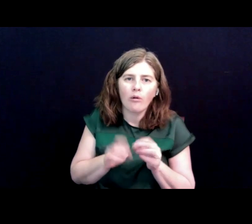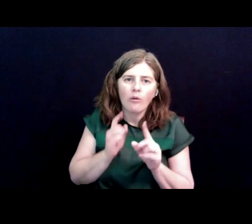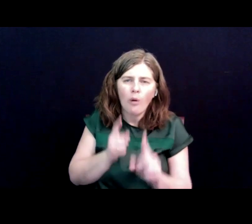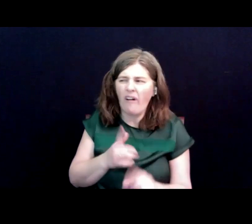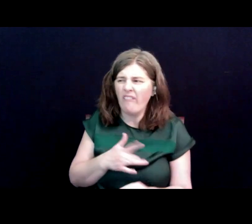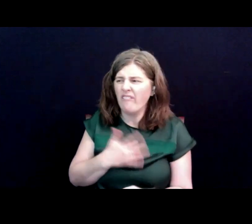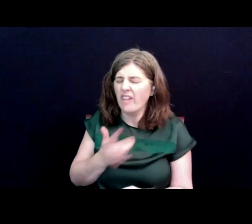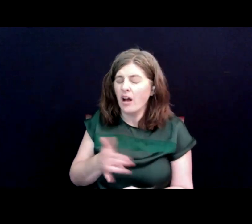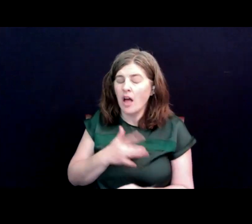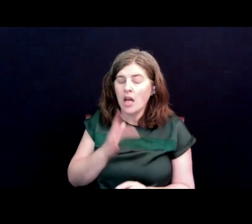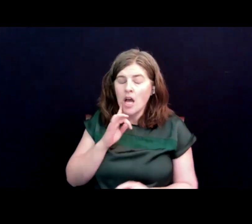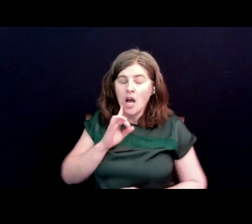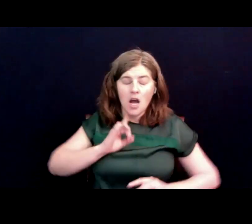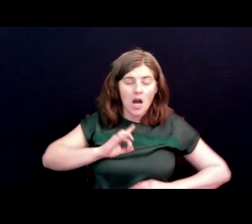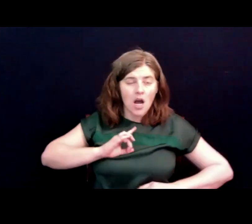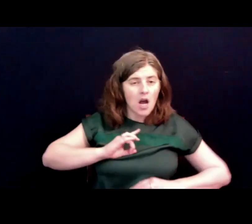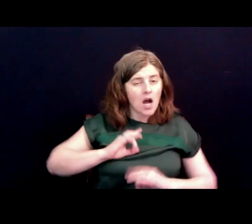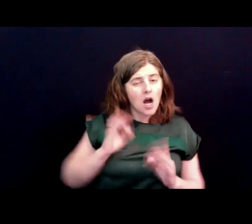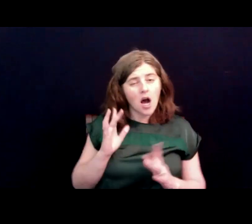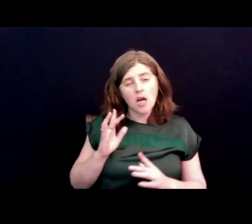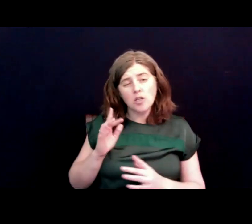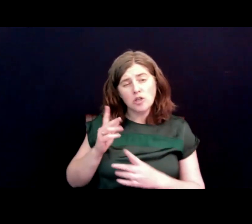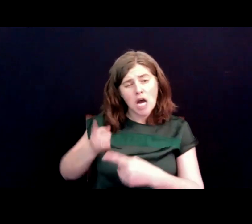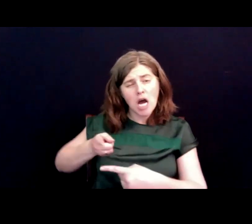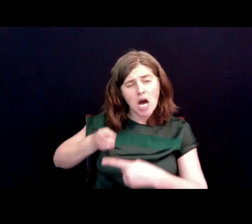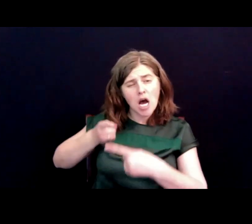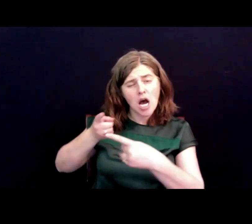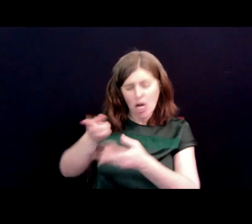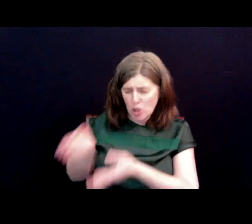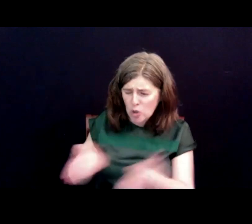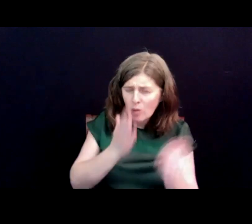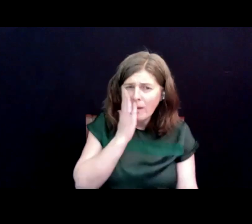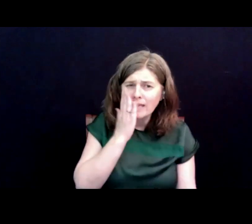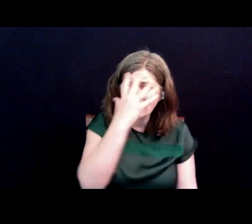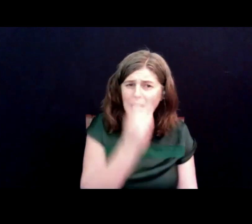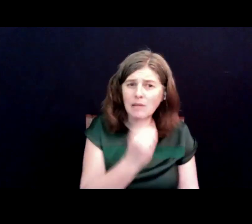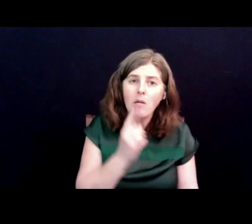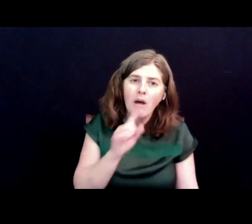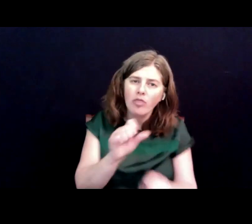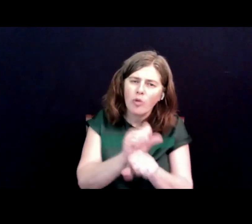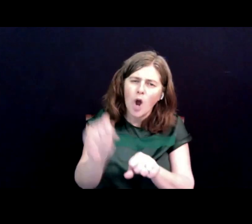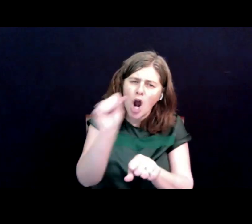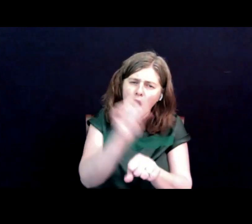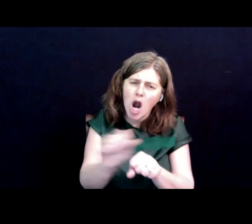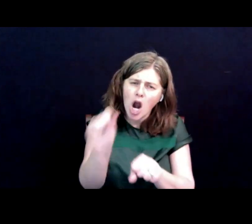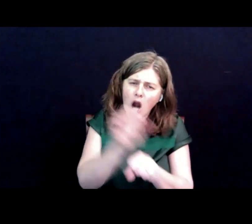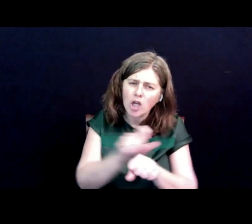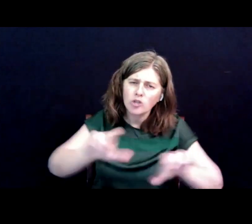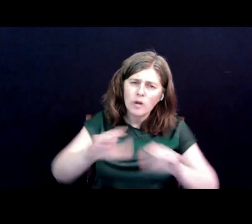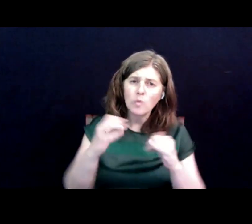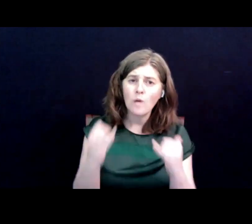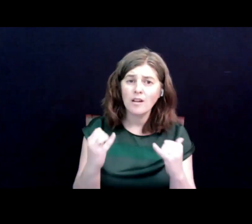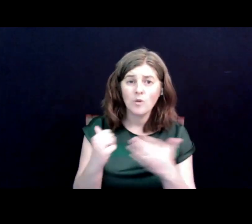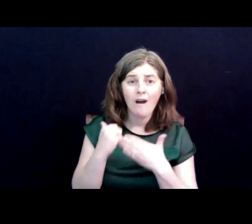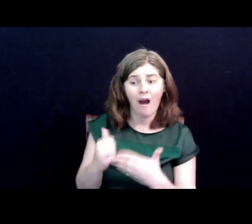a Herculean effort to just get the child to sleep, the effort you're putting in right now to help them know where those